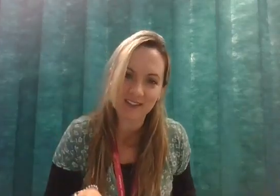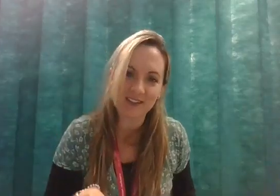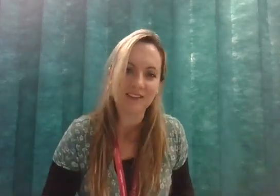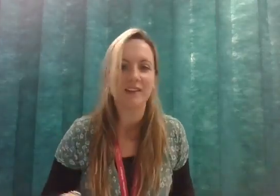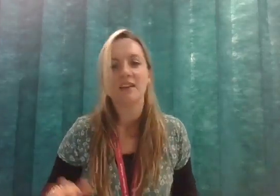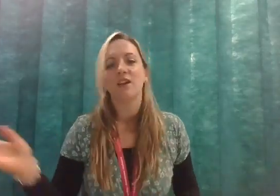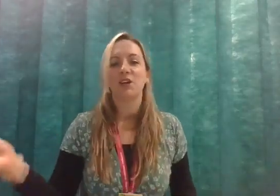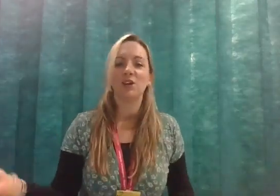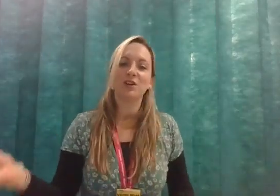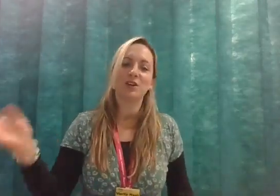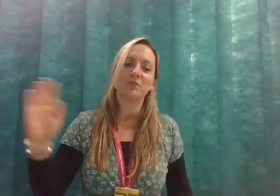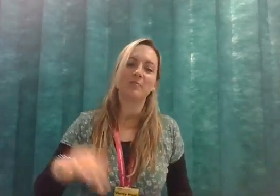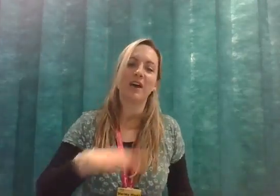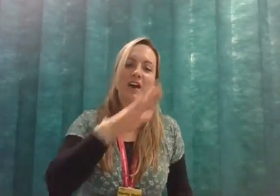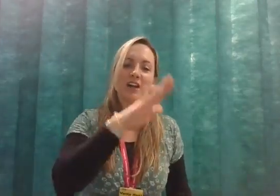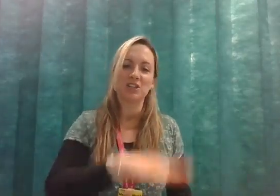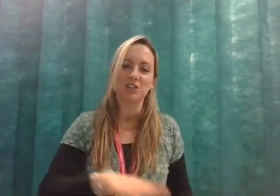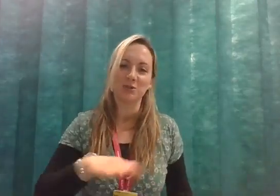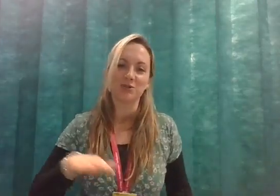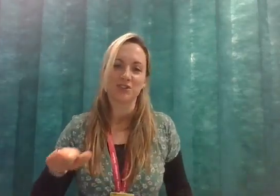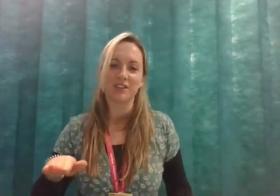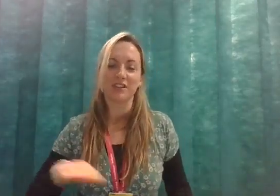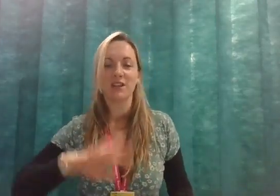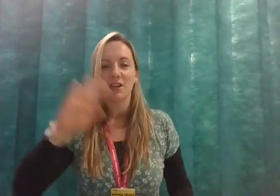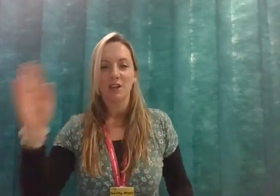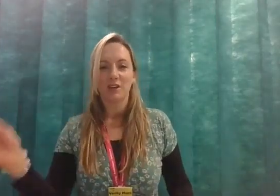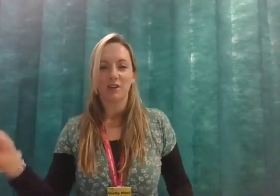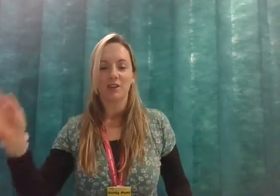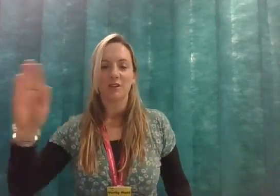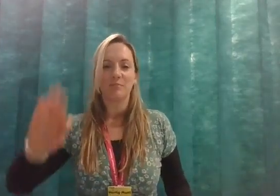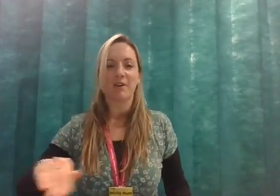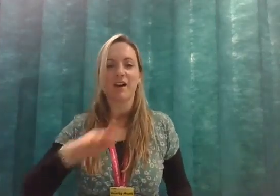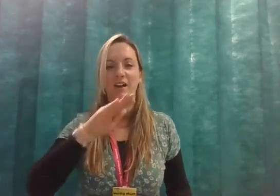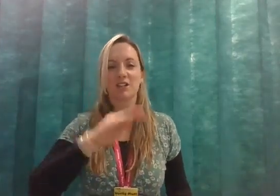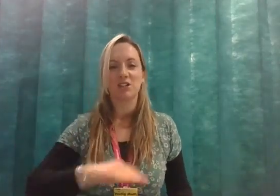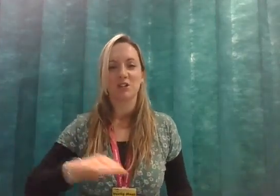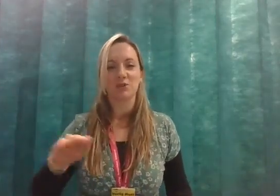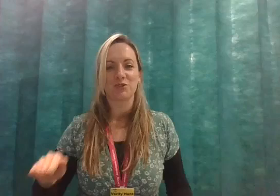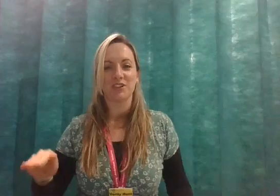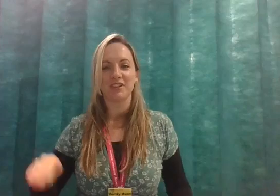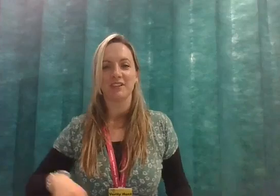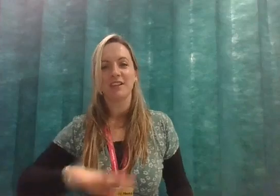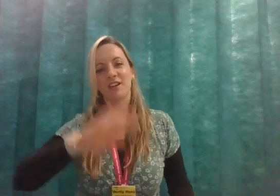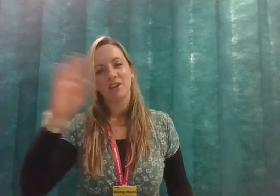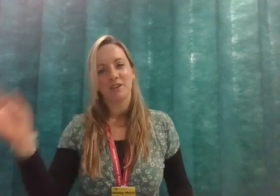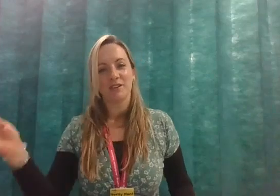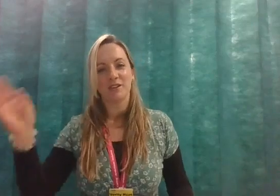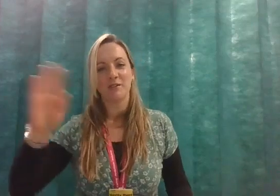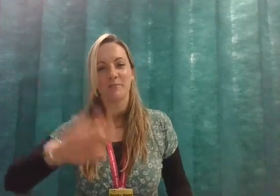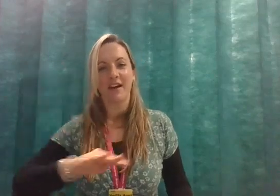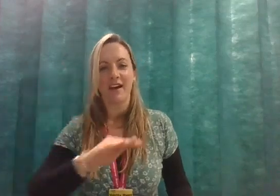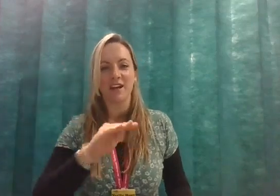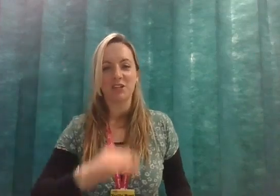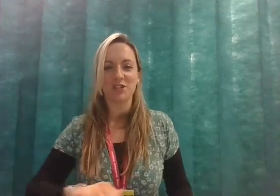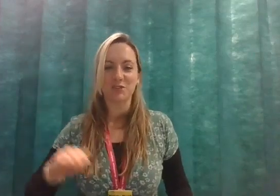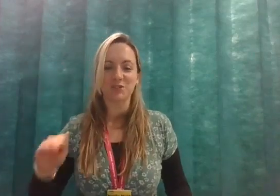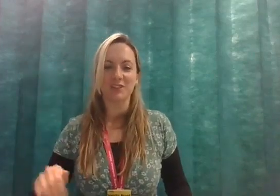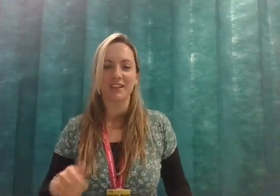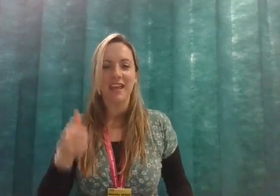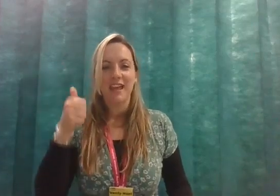here. Goodbye, children. Goodbye, children. Goodbye, children. It